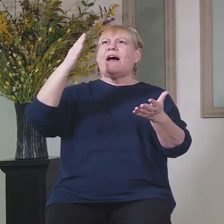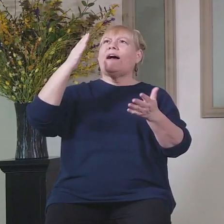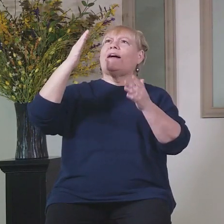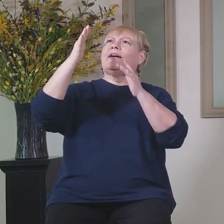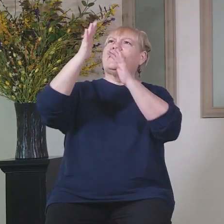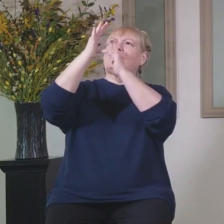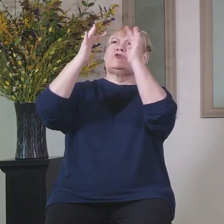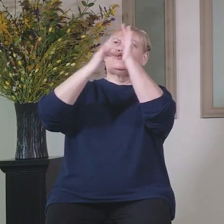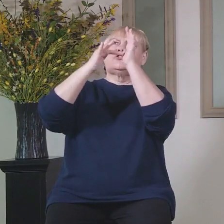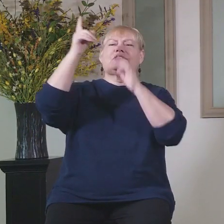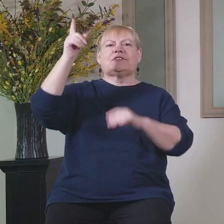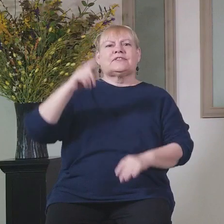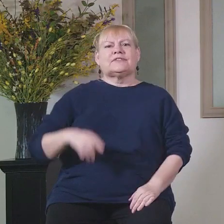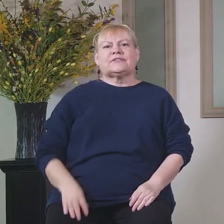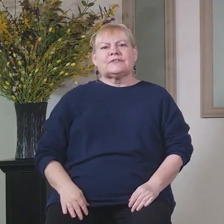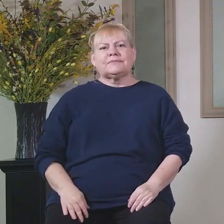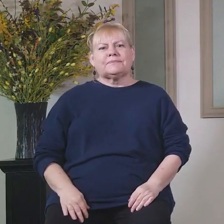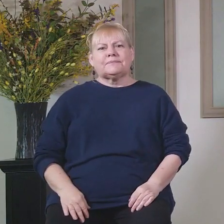Galilean.